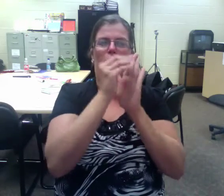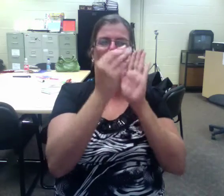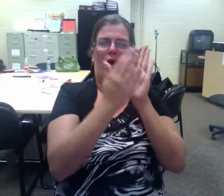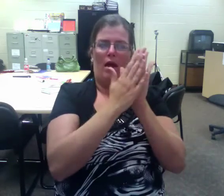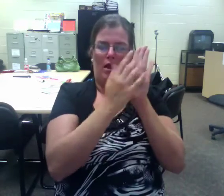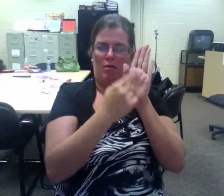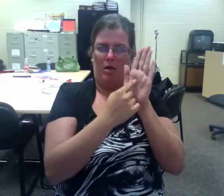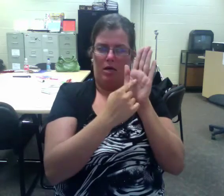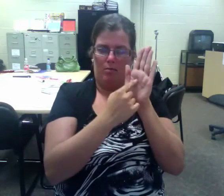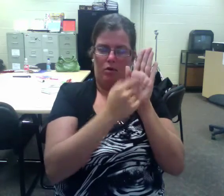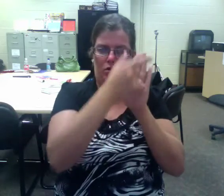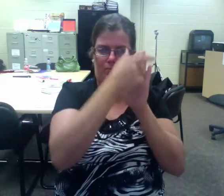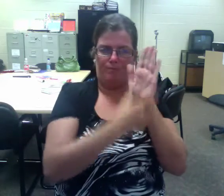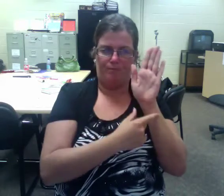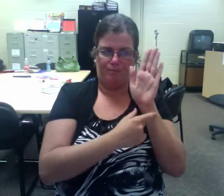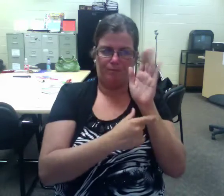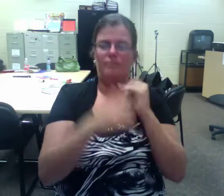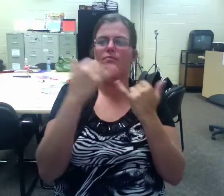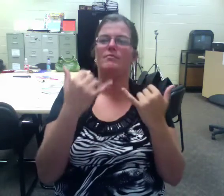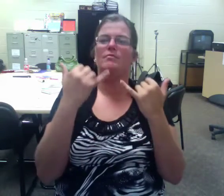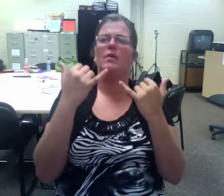All right, what about Washington? Lacey?